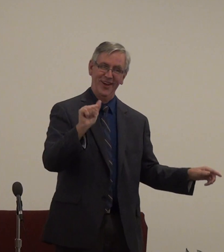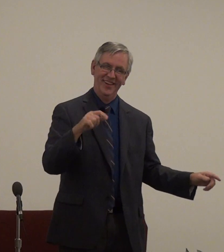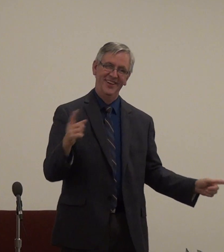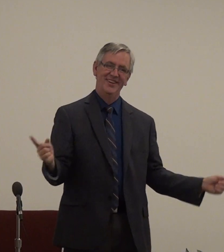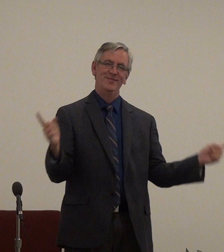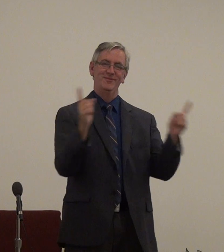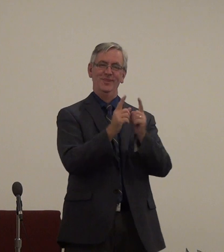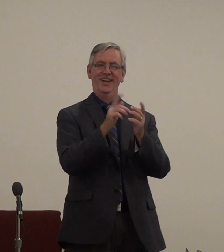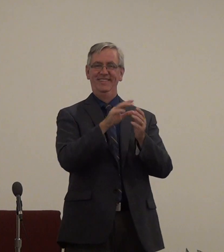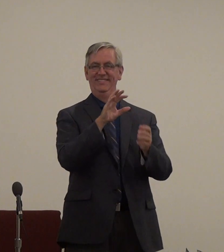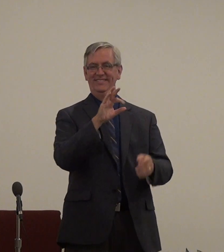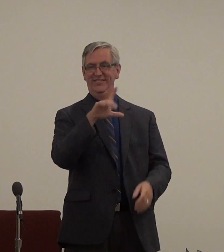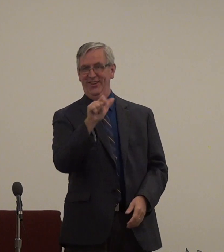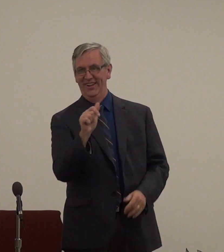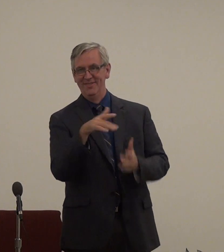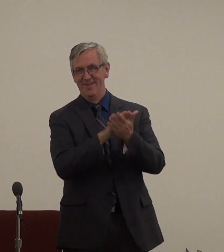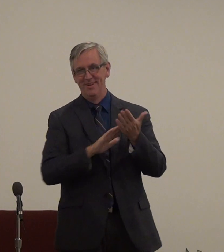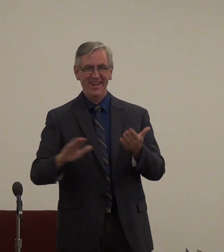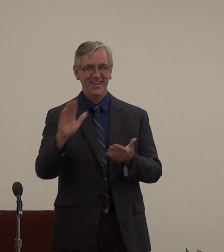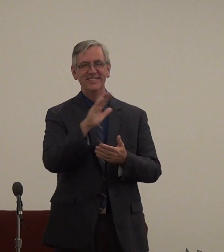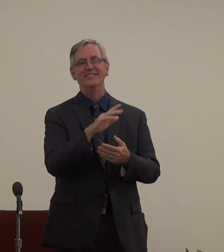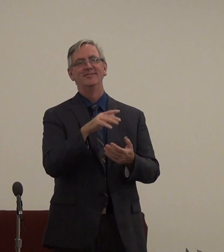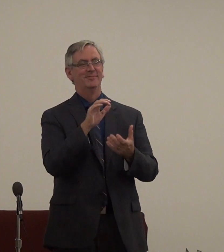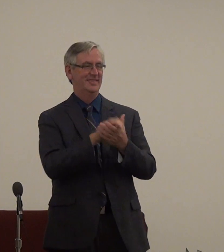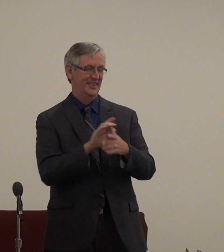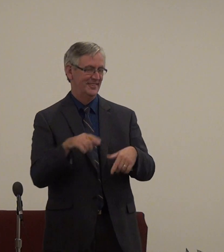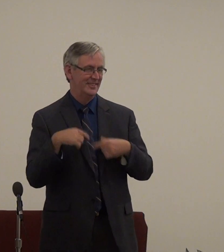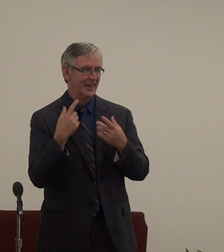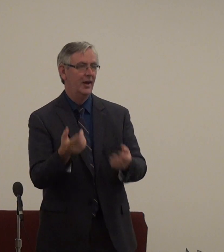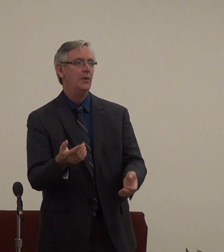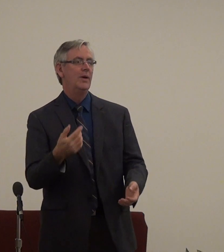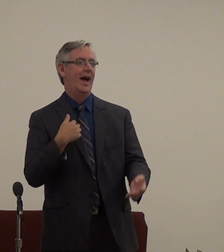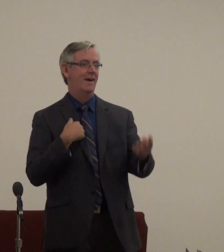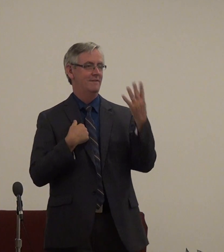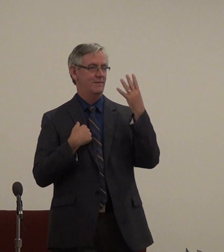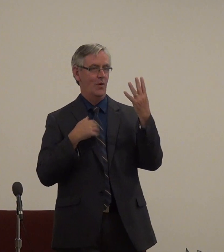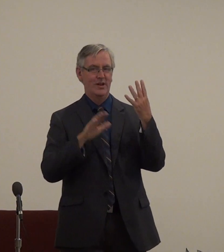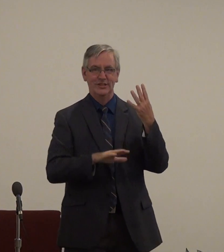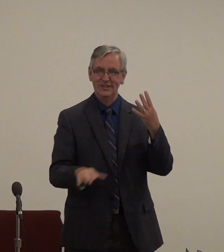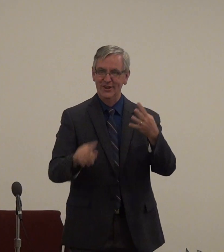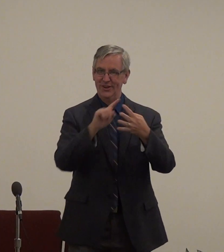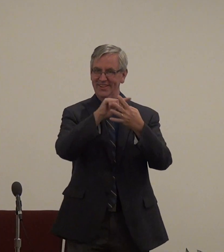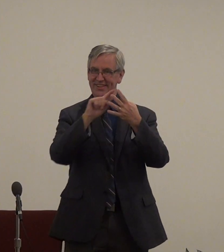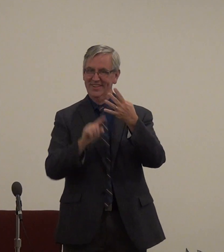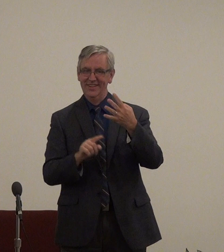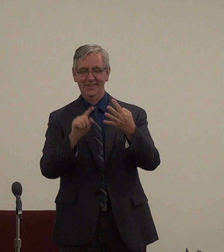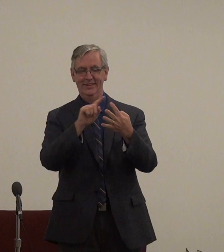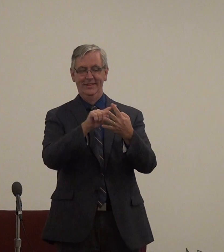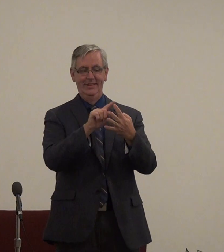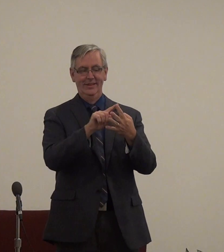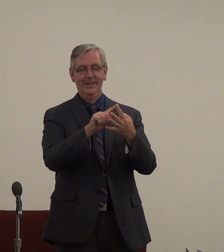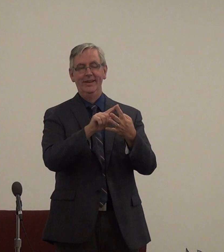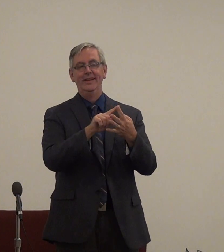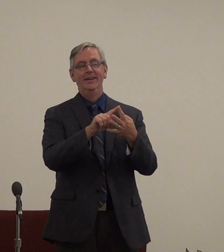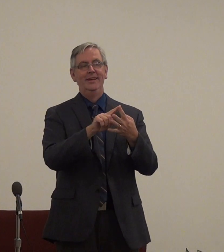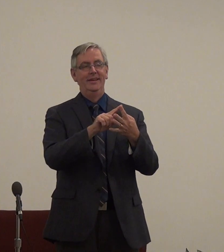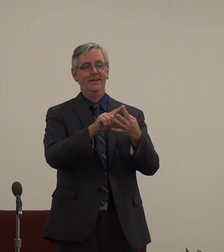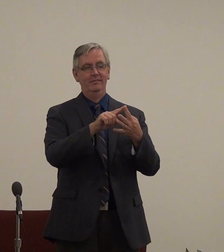I'm from Florida. She's from Washington. We met in Bible college in Florida, and we got married. And we have 4 children. Our